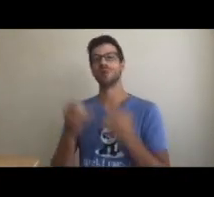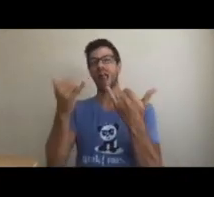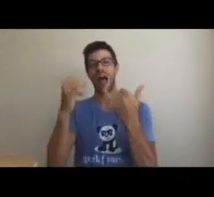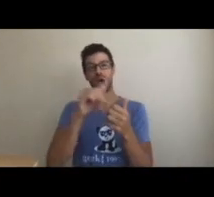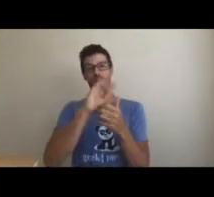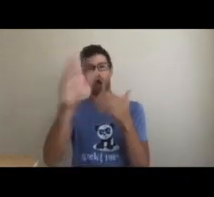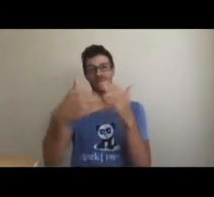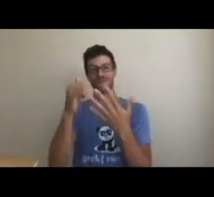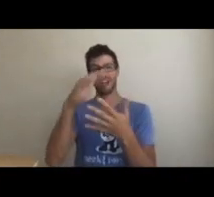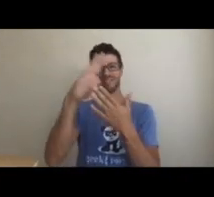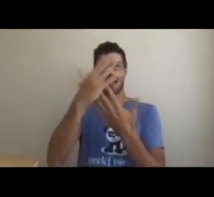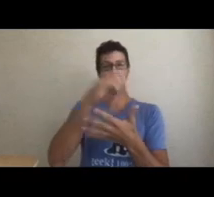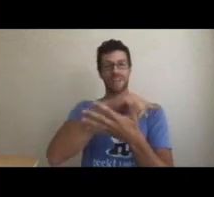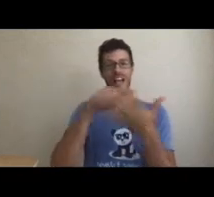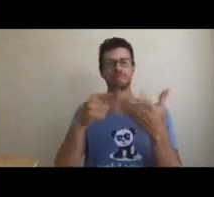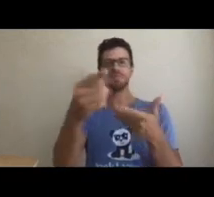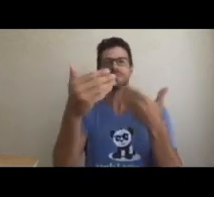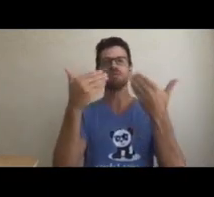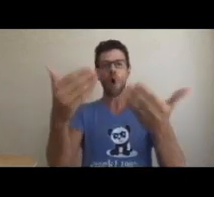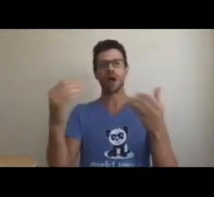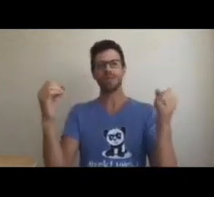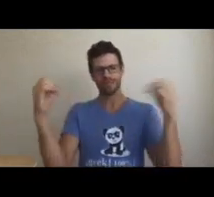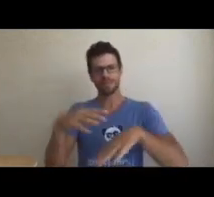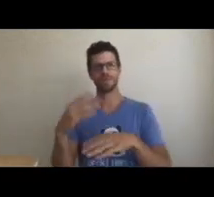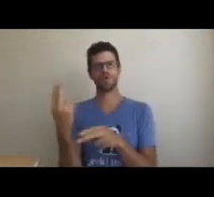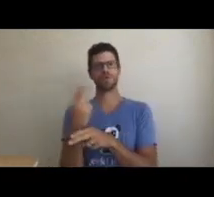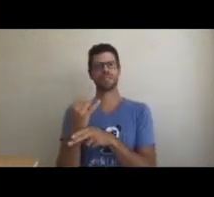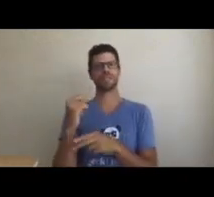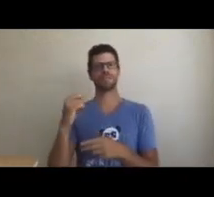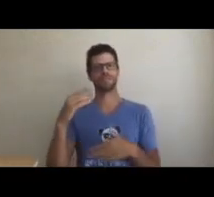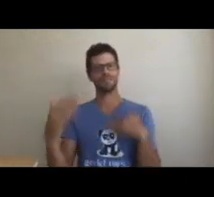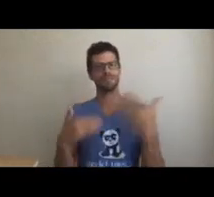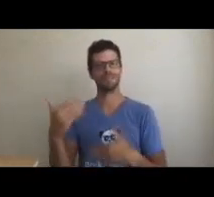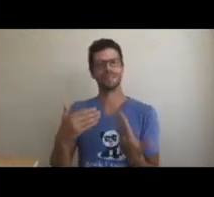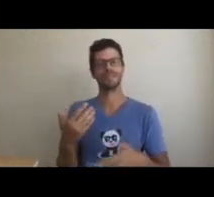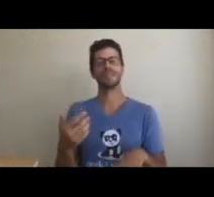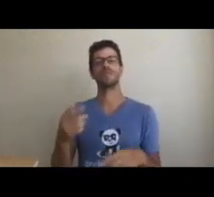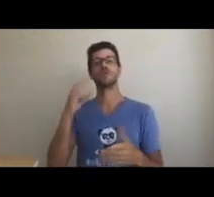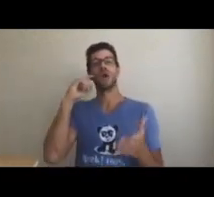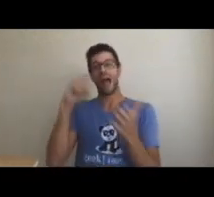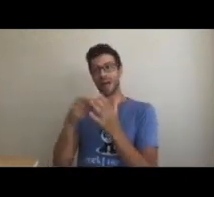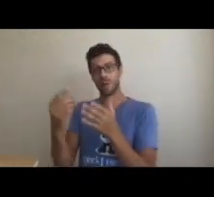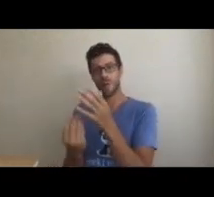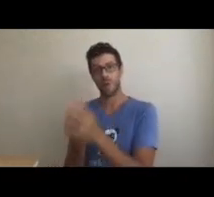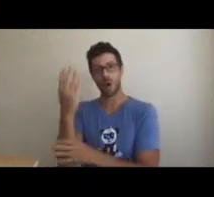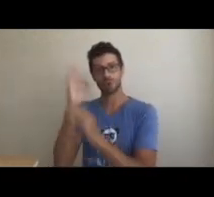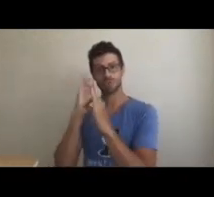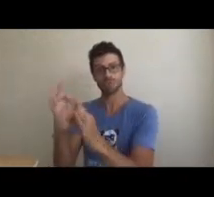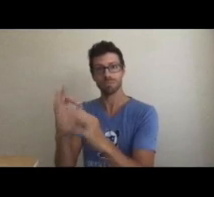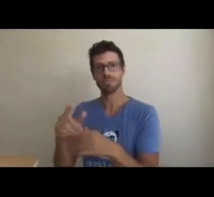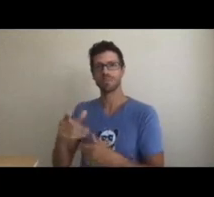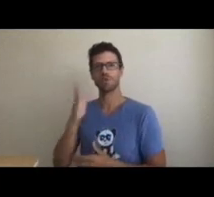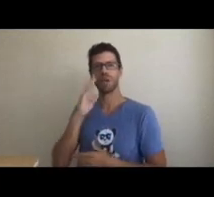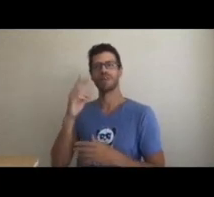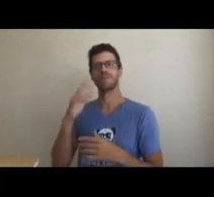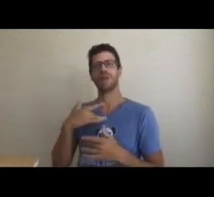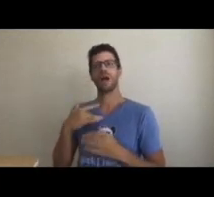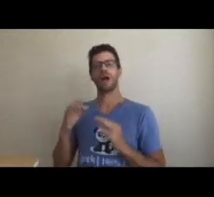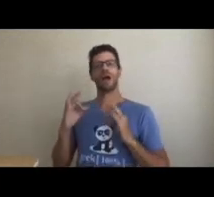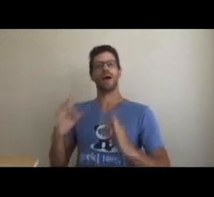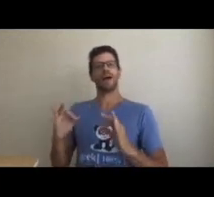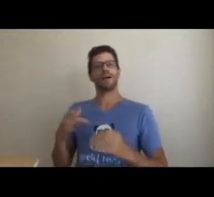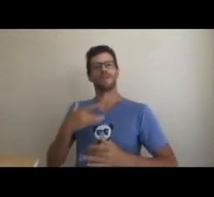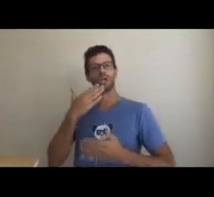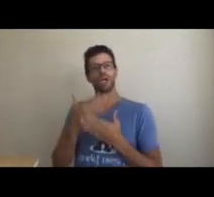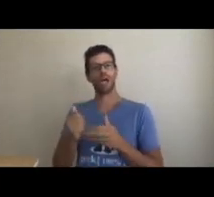Now, with the top five things that you just learned, go ahead and put them in practice. Soon you will recognize your growth and feel